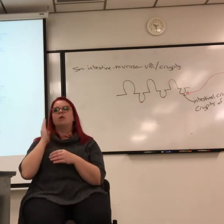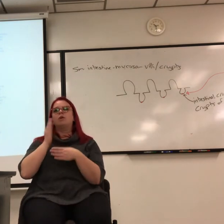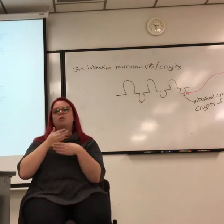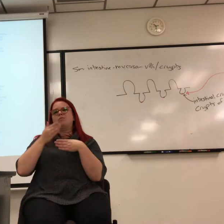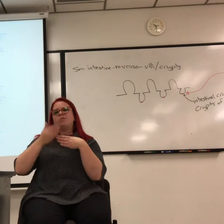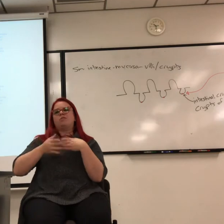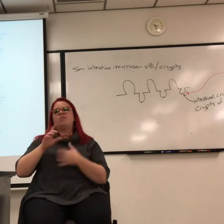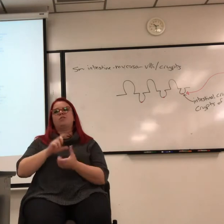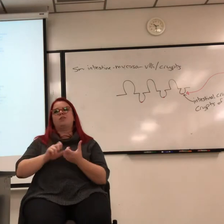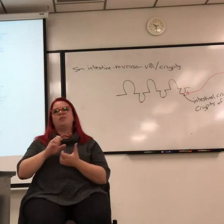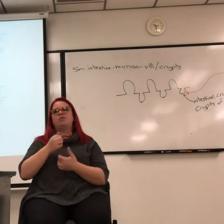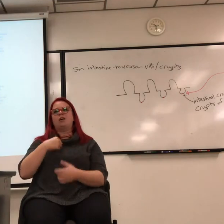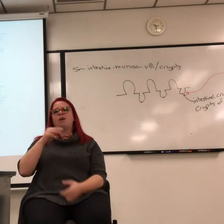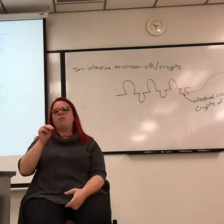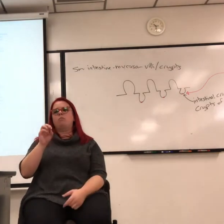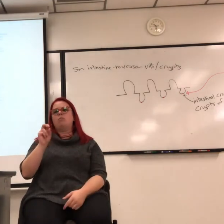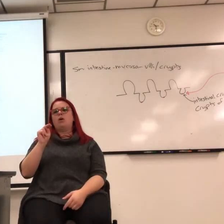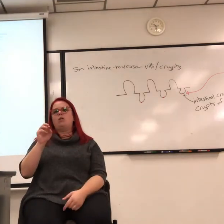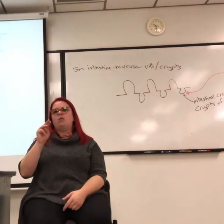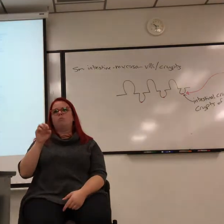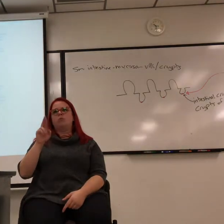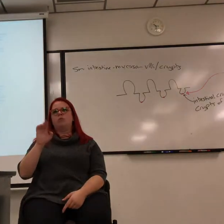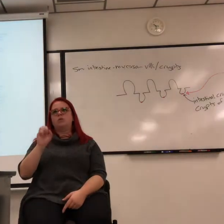monomers here.